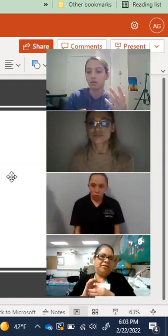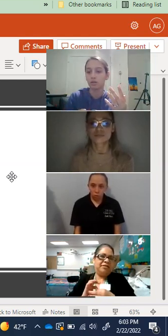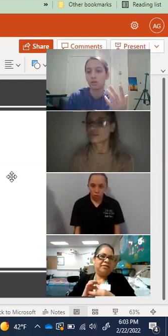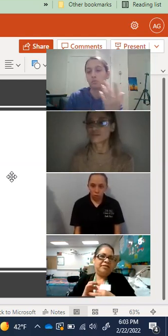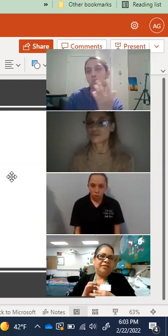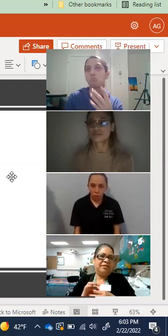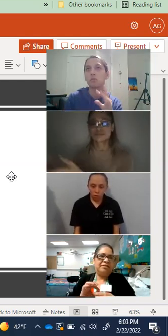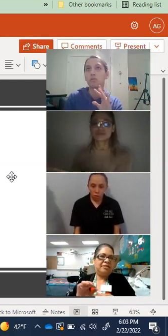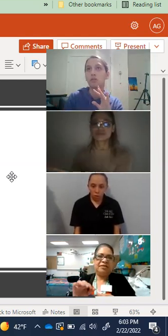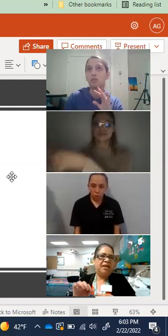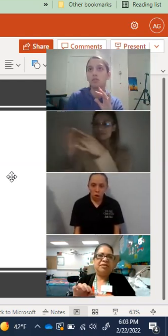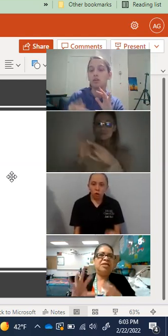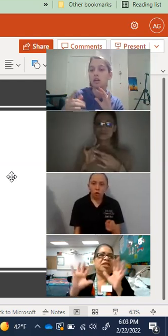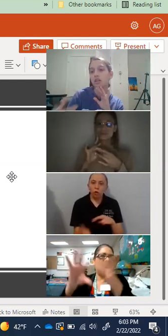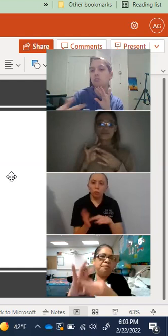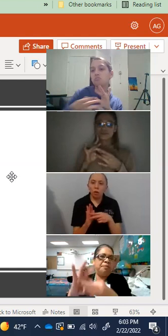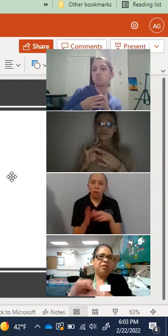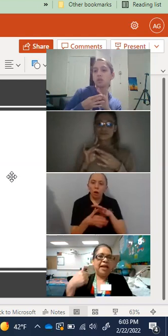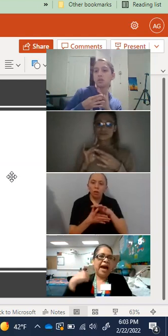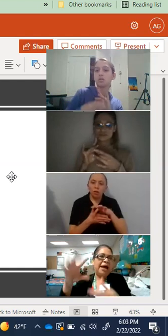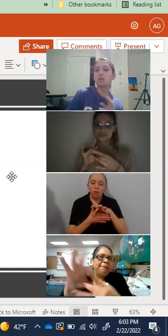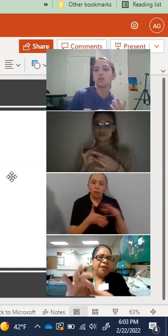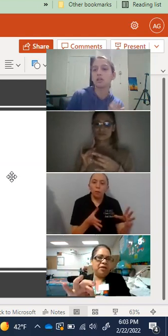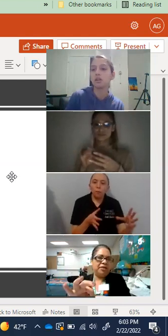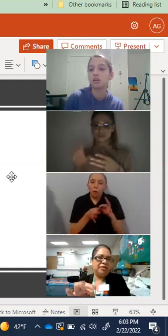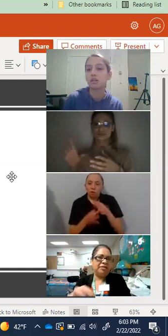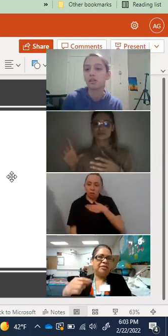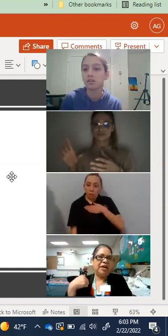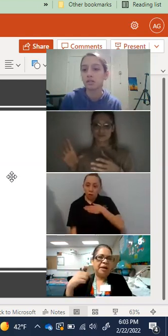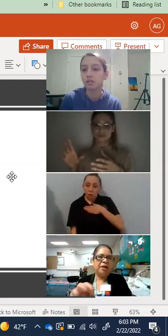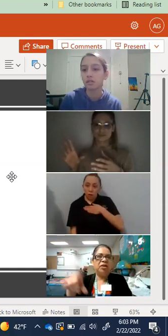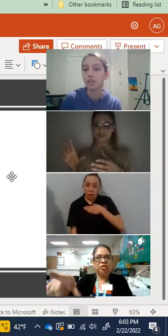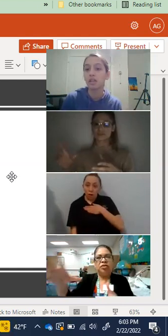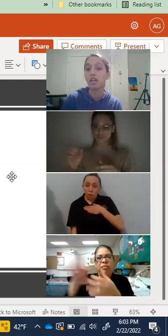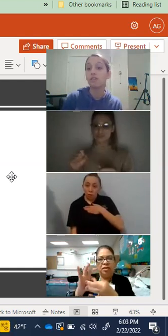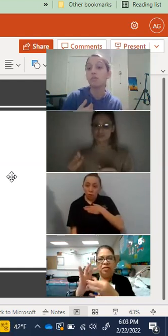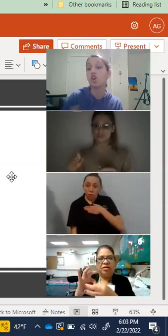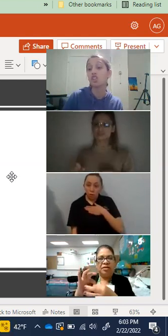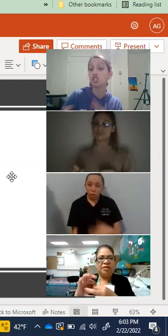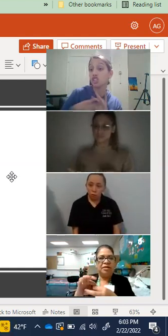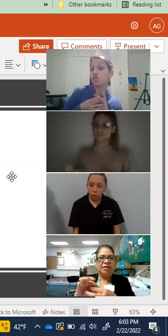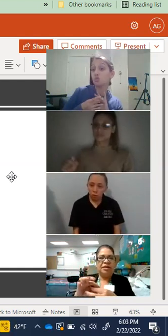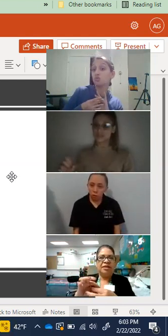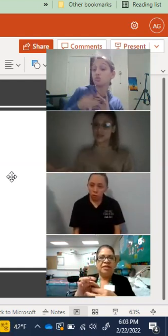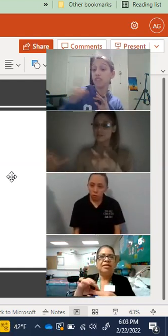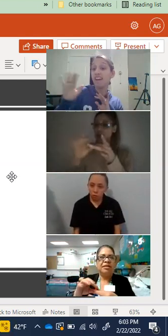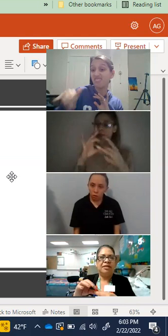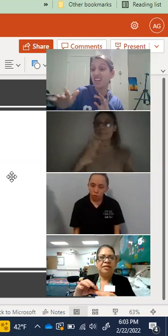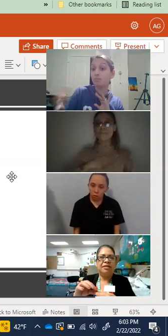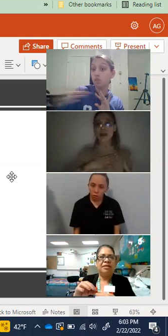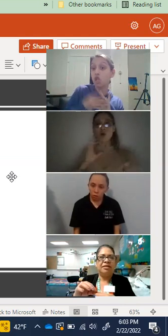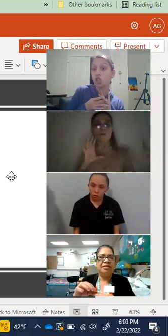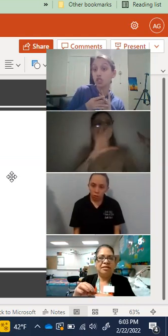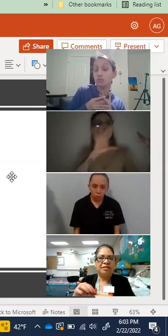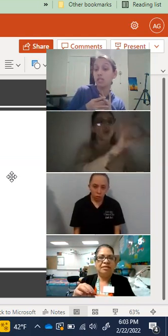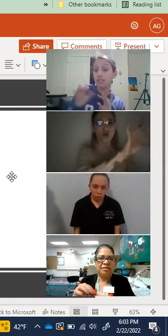belong. No, it's So just you mean belong. in Like the I sense of belong. it belongs to I me, belong, it's you mine. belong. If it belongs to you,